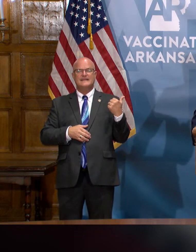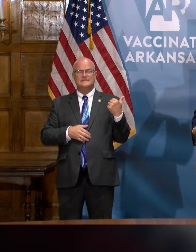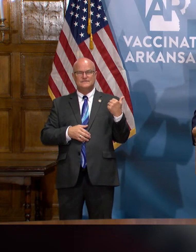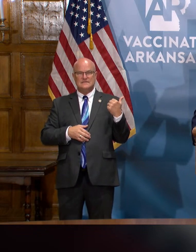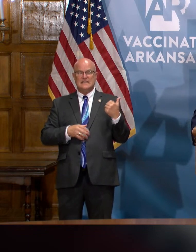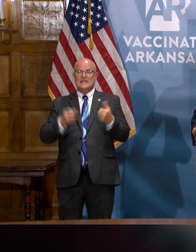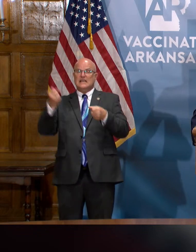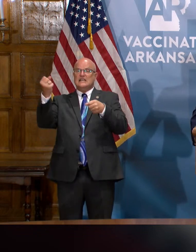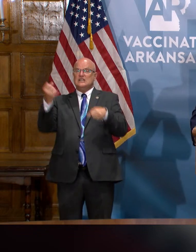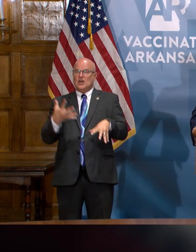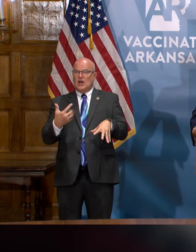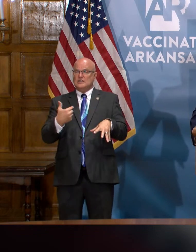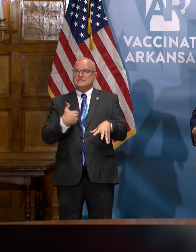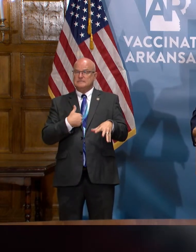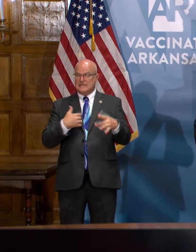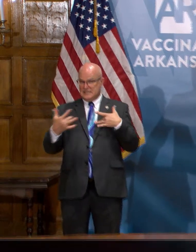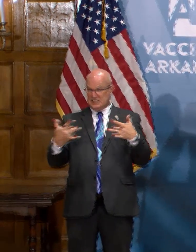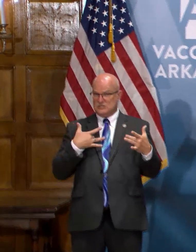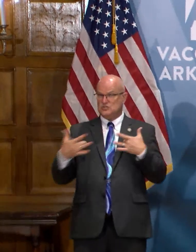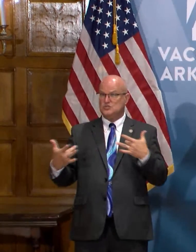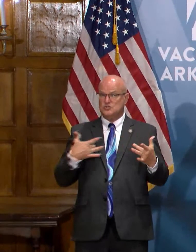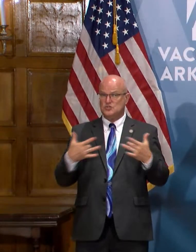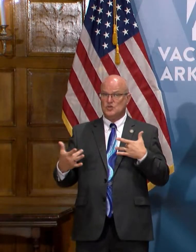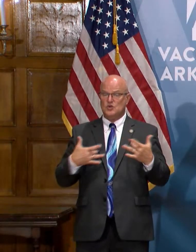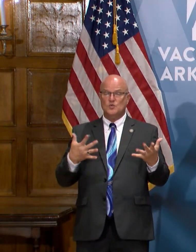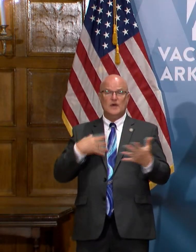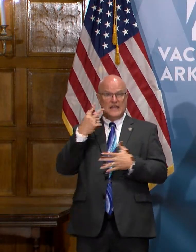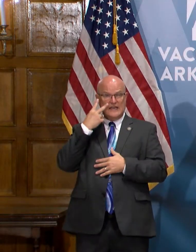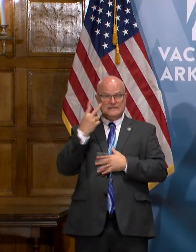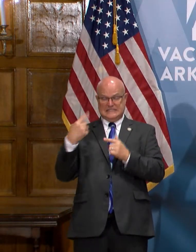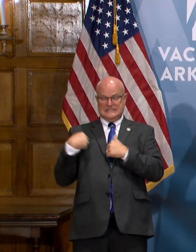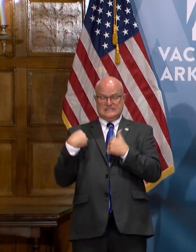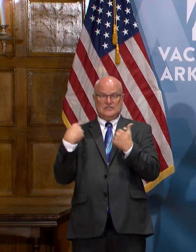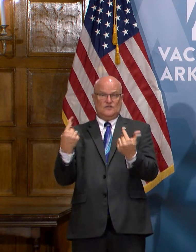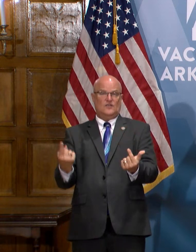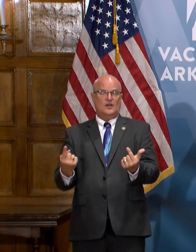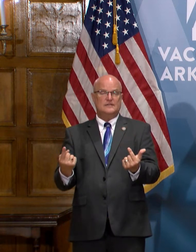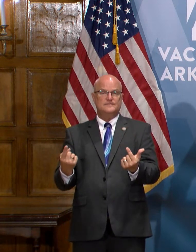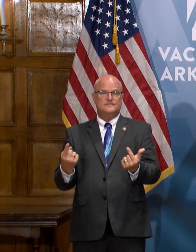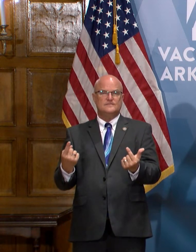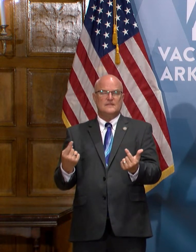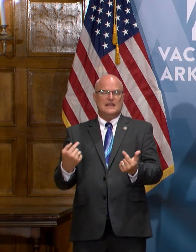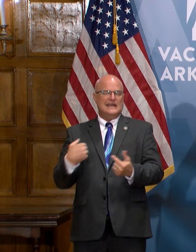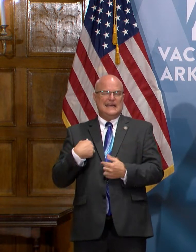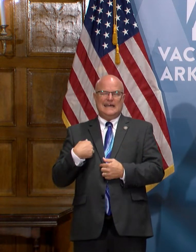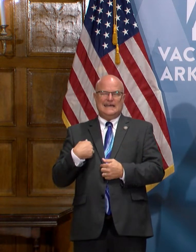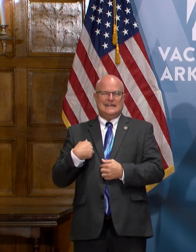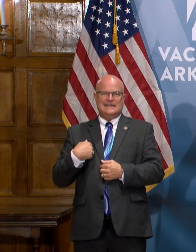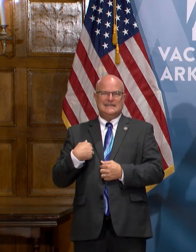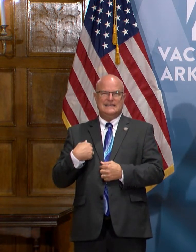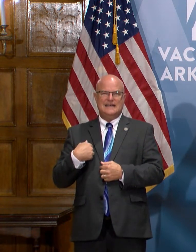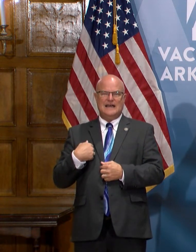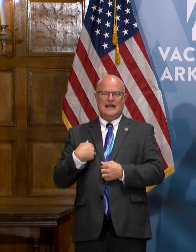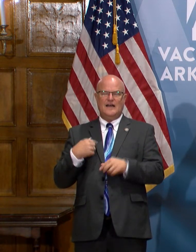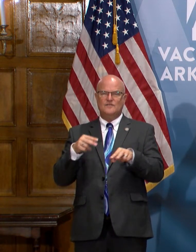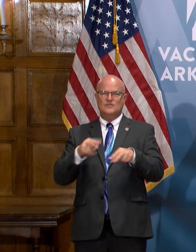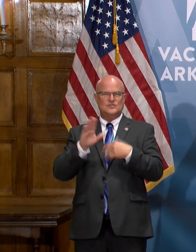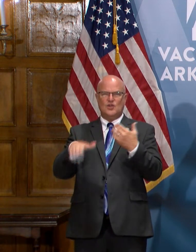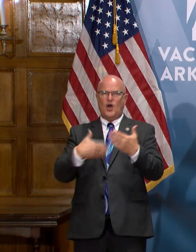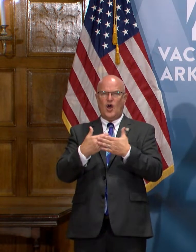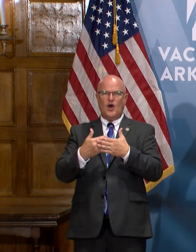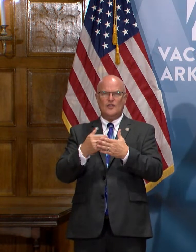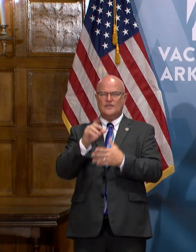It causes me some concern of what I've seen thus far. I haven't looked at all